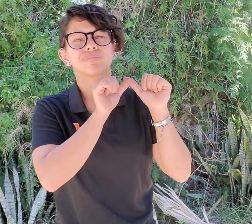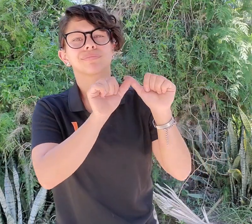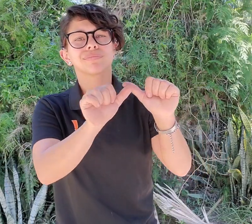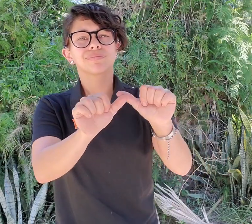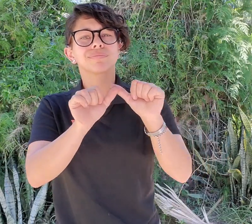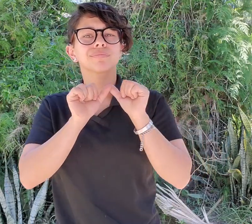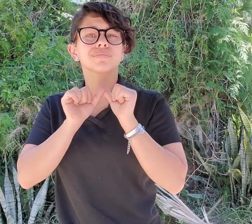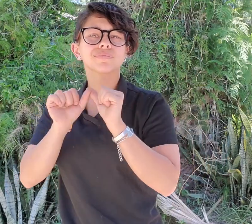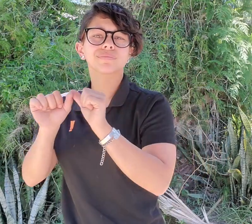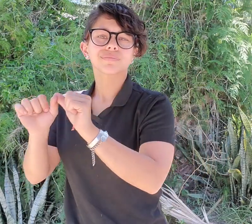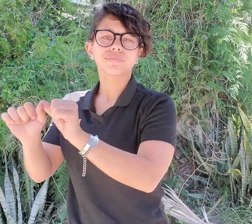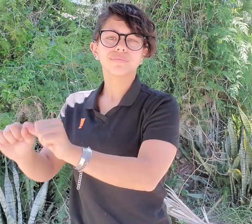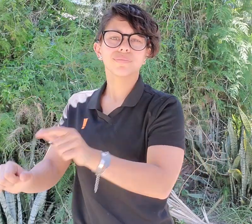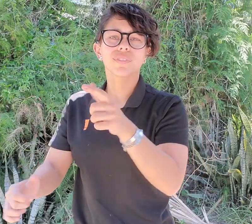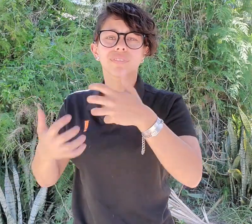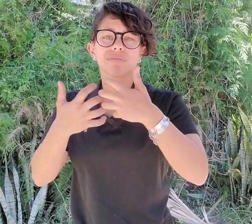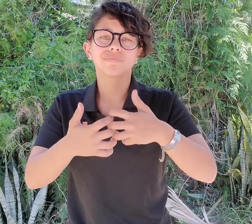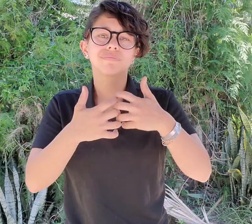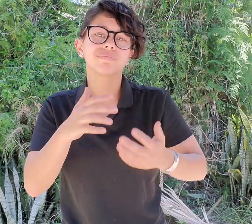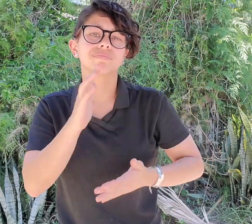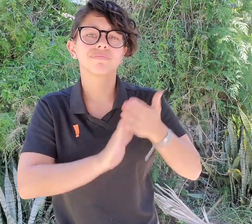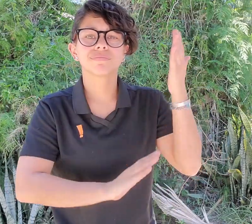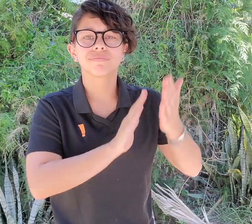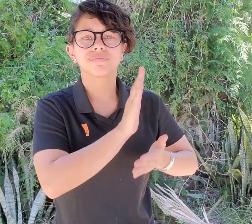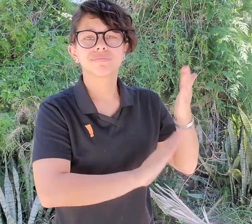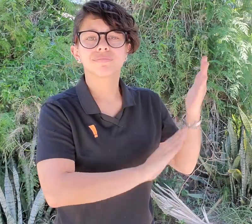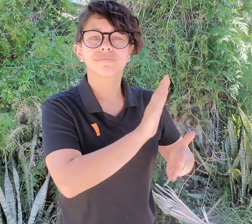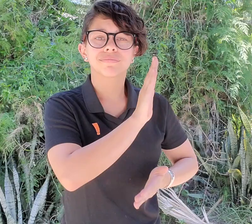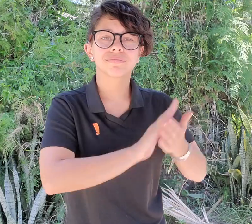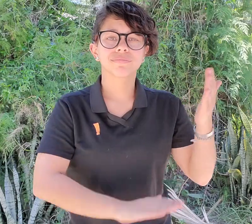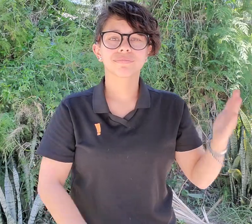press forward. You're the engine that makes all things go,